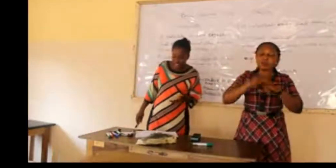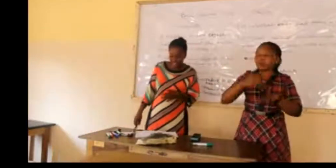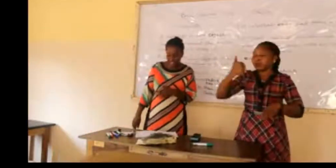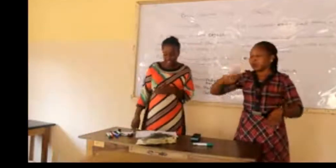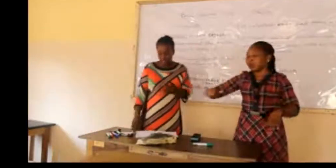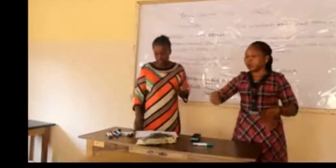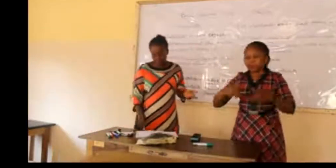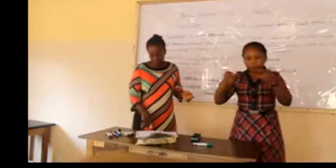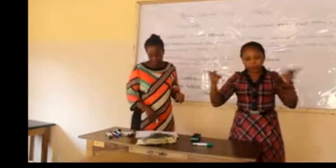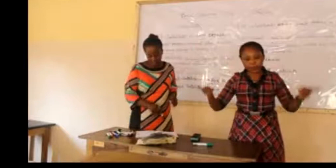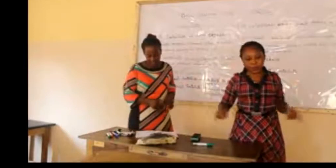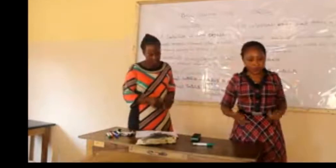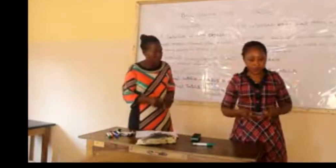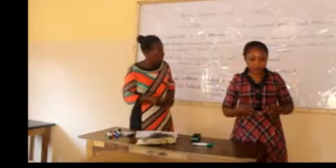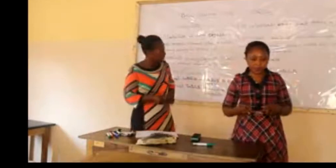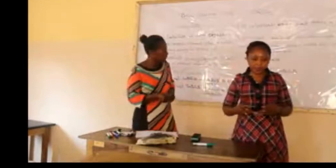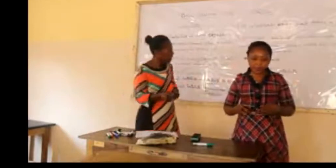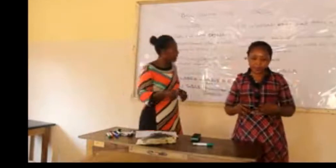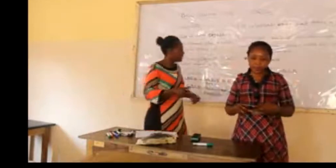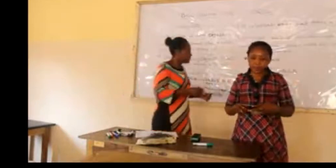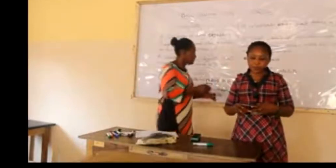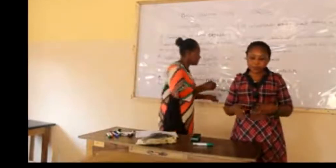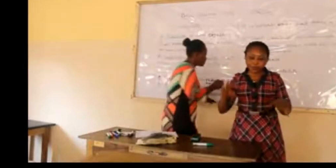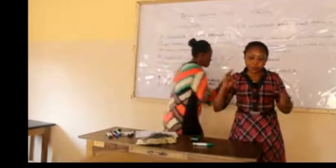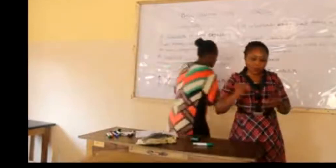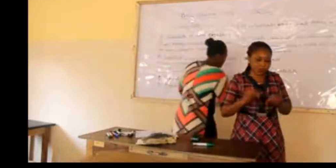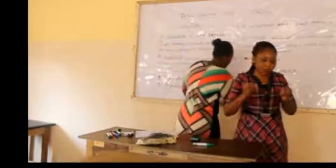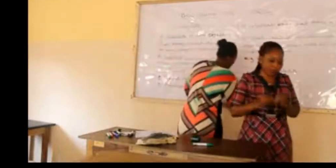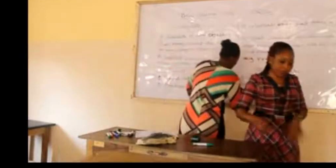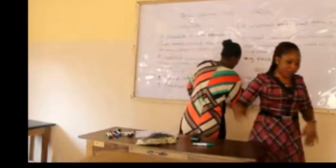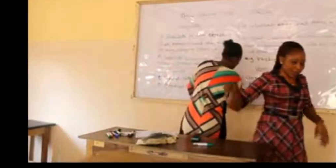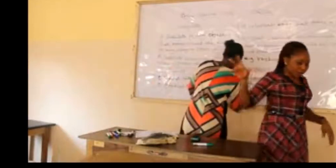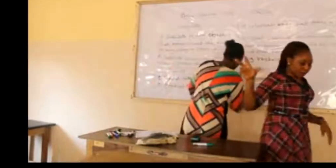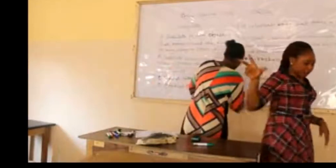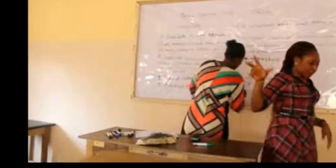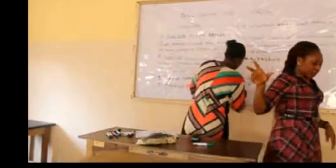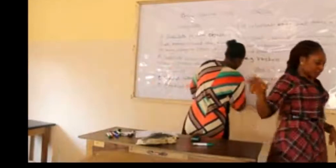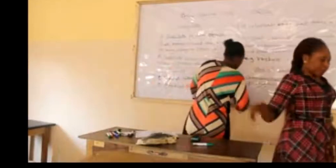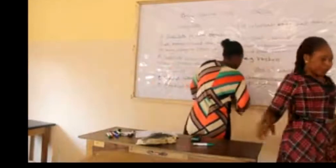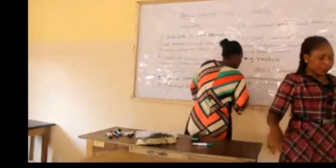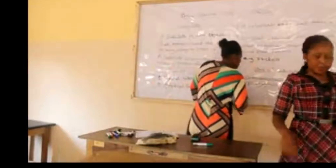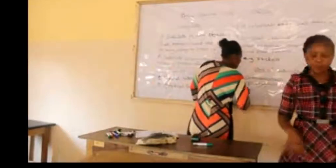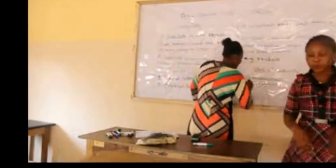across the Earth's surface. Number 3, uses of